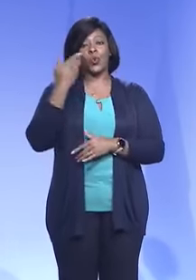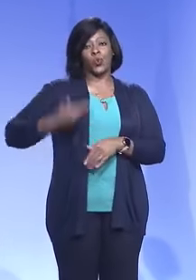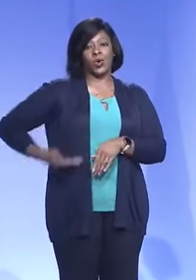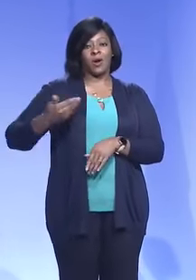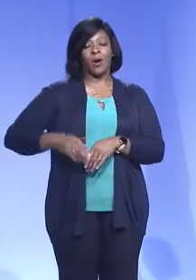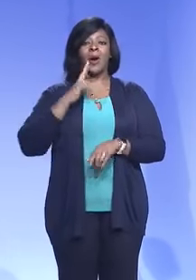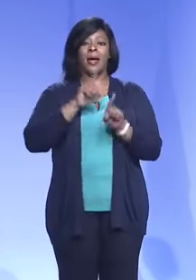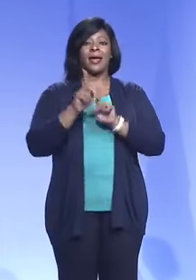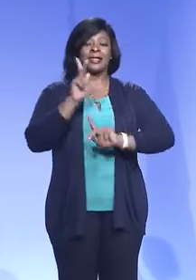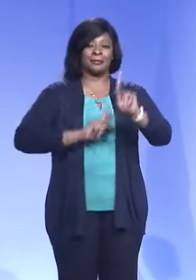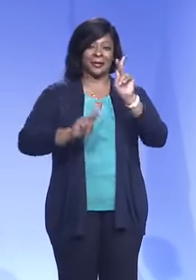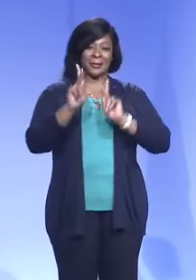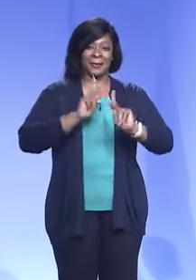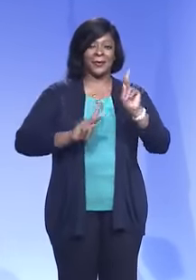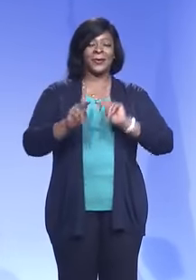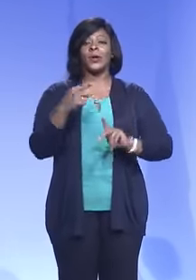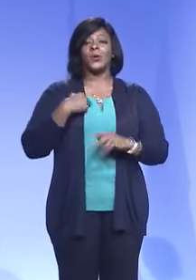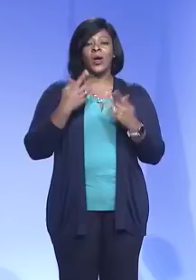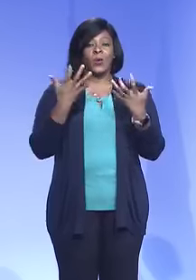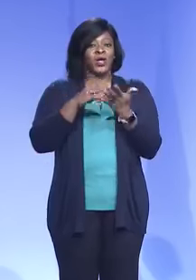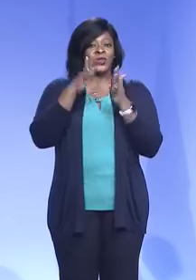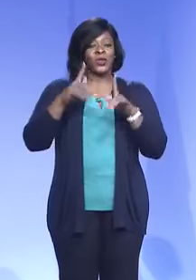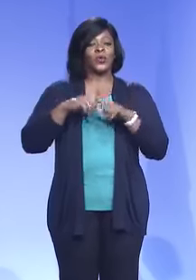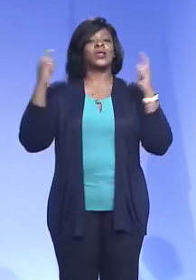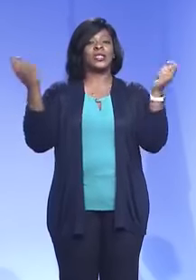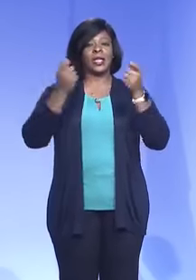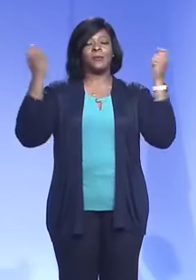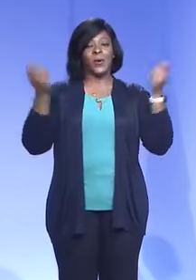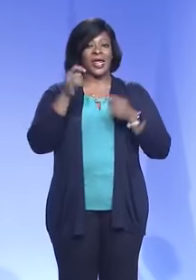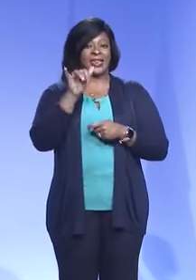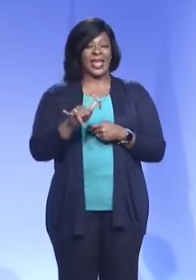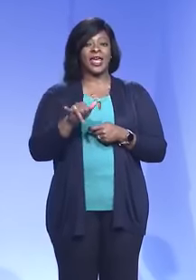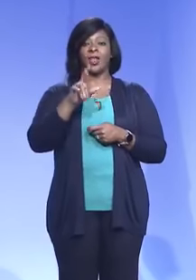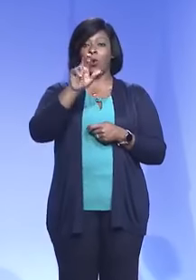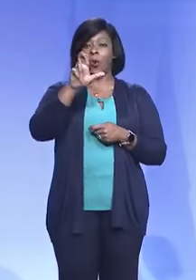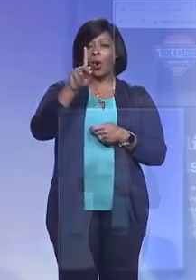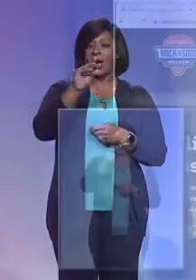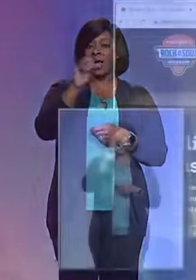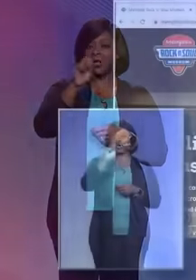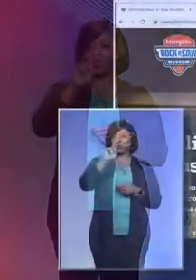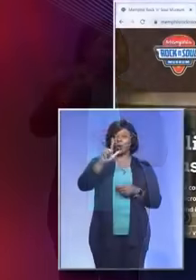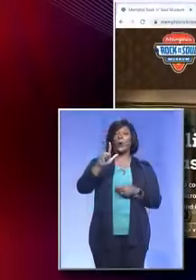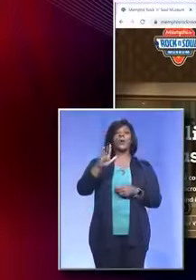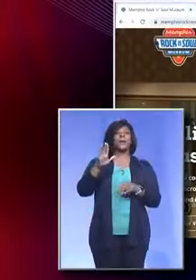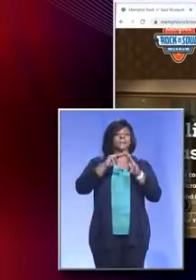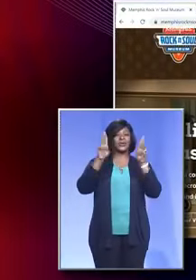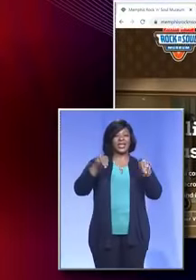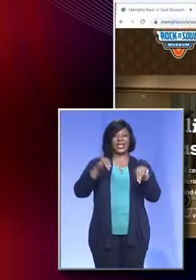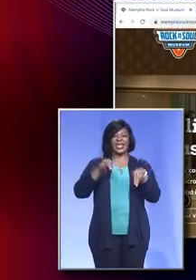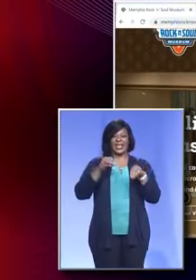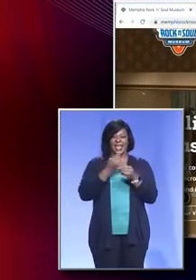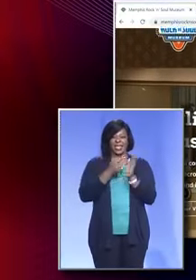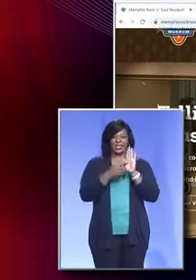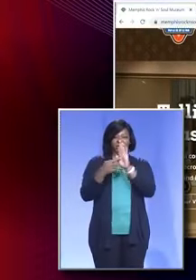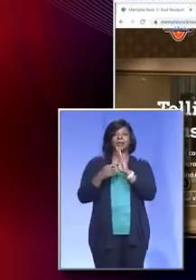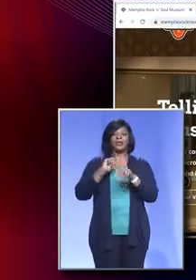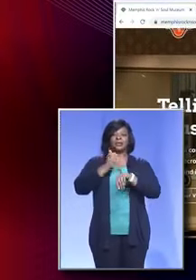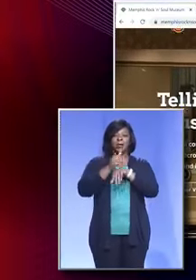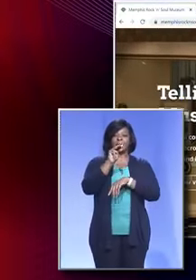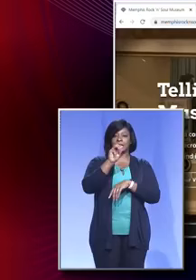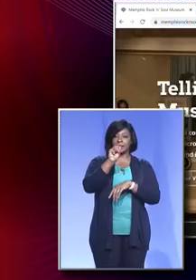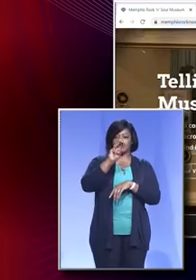as people. And we want students to celebrate that. The Rock and Soul Museum's exhibit, which was developed by the Smithsonian